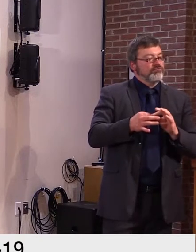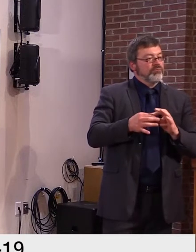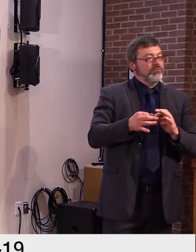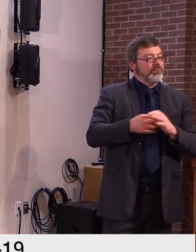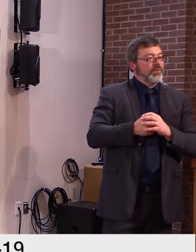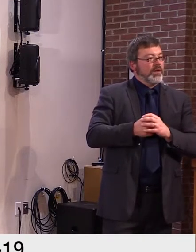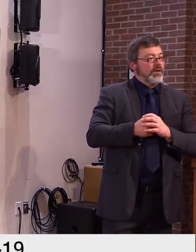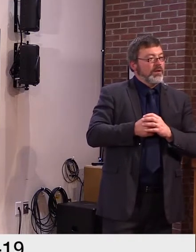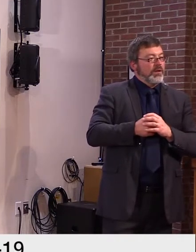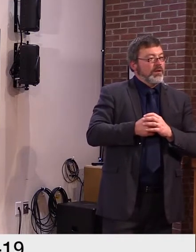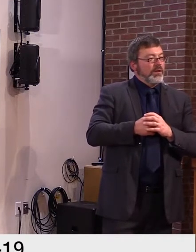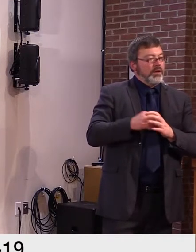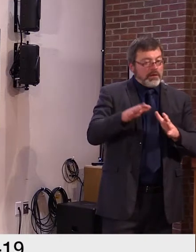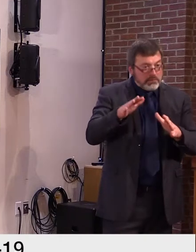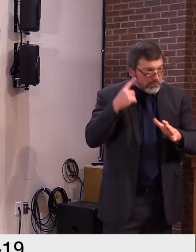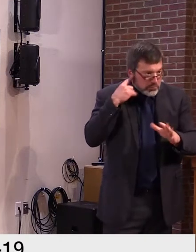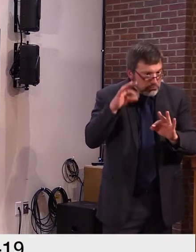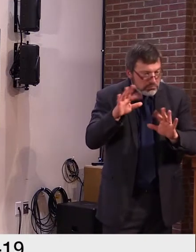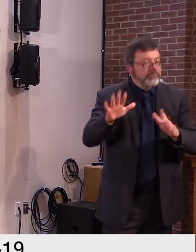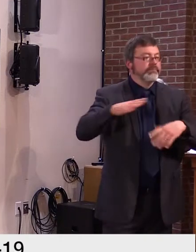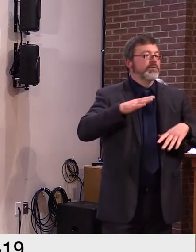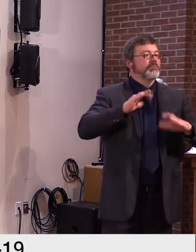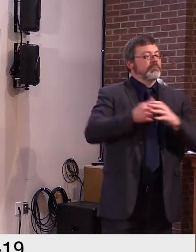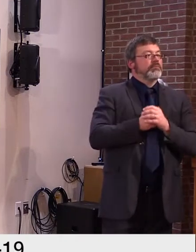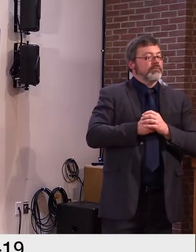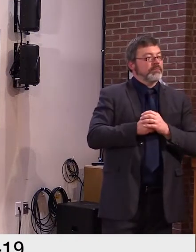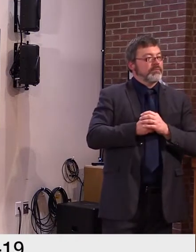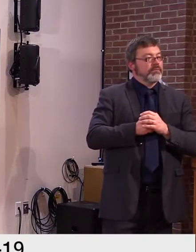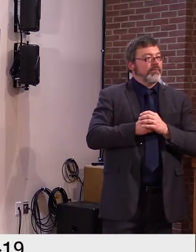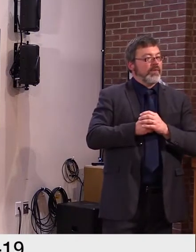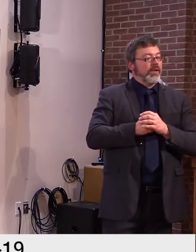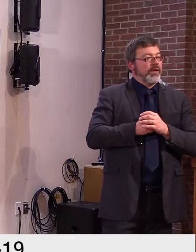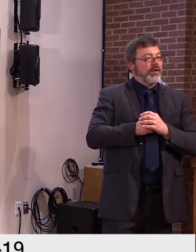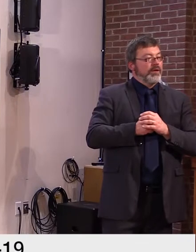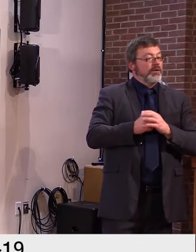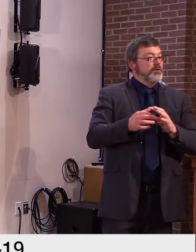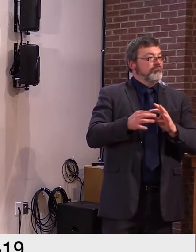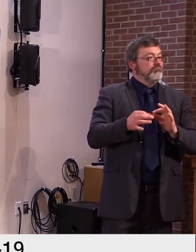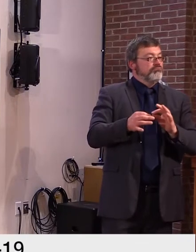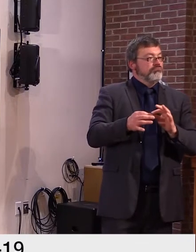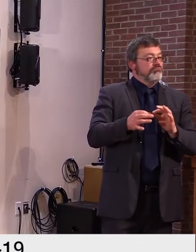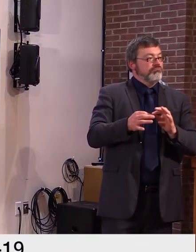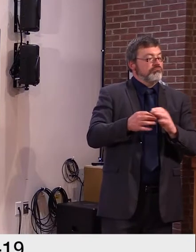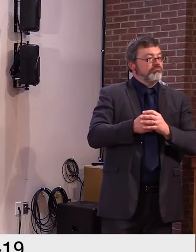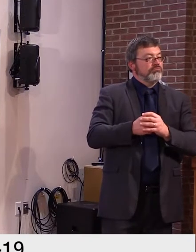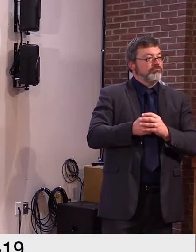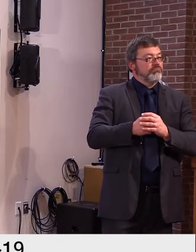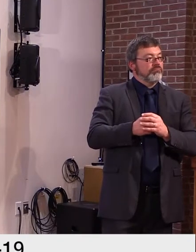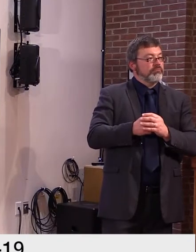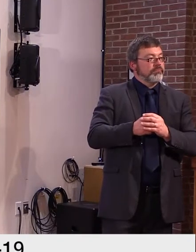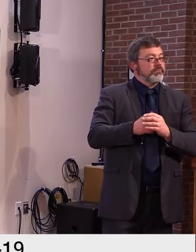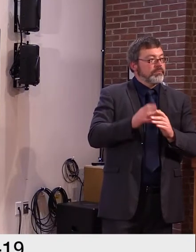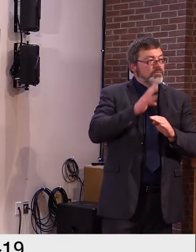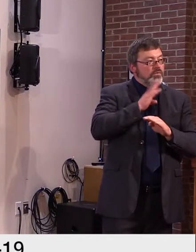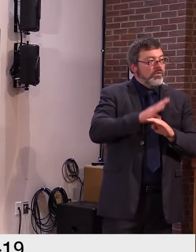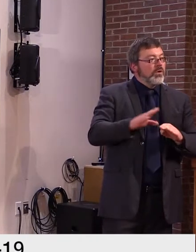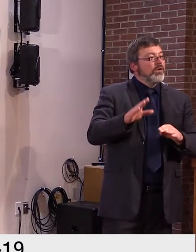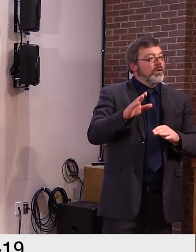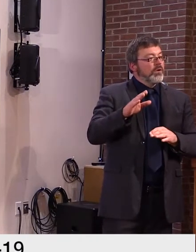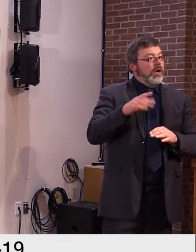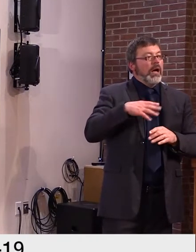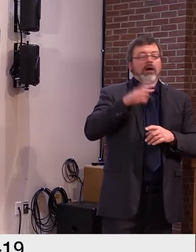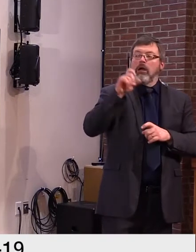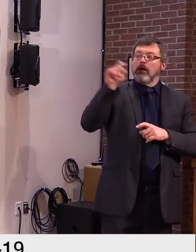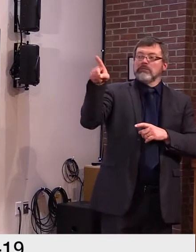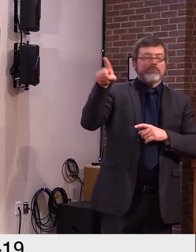Sorry, can you hear me? Yeah, we certainly can. Thank you. This is a question for Dr. Levine.